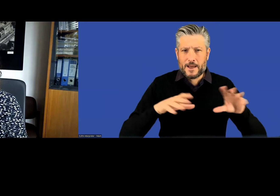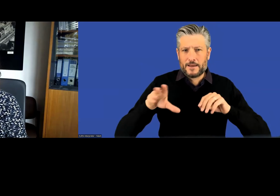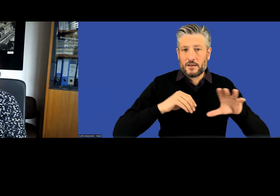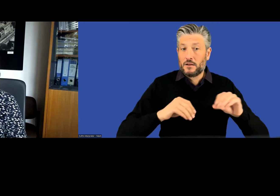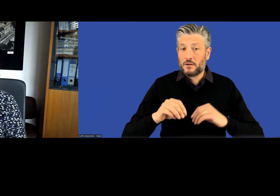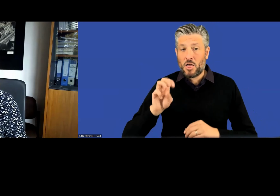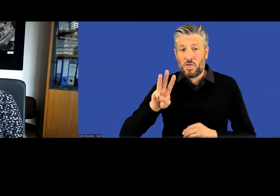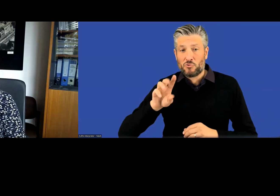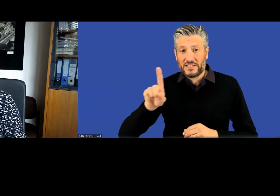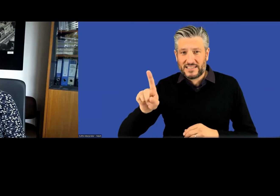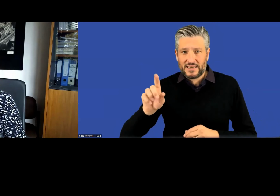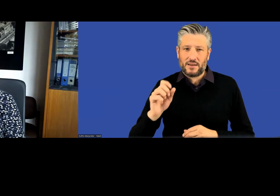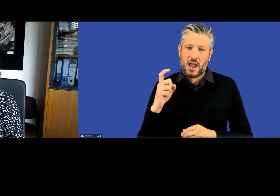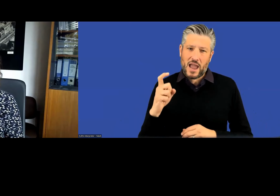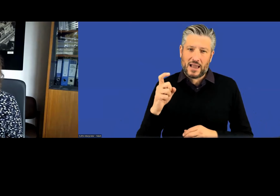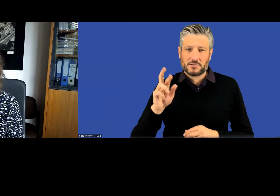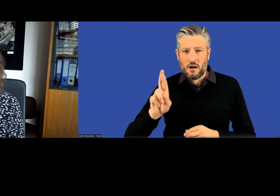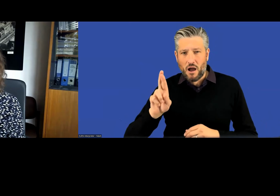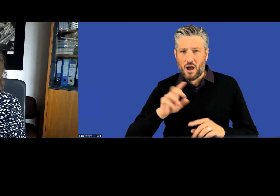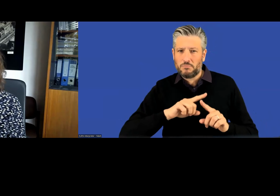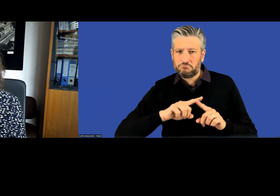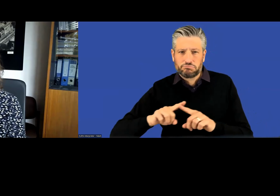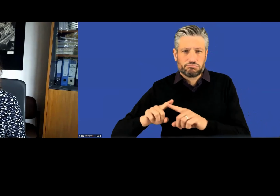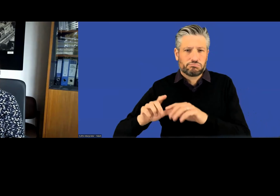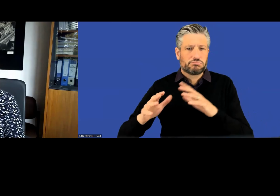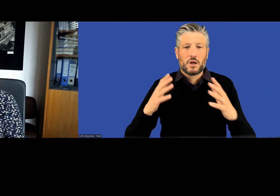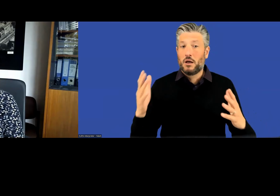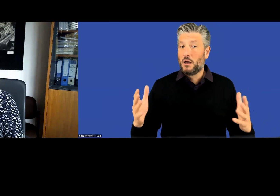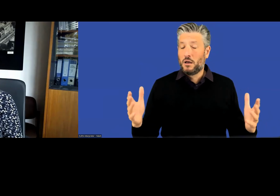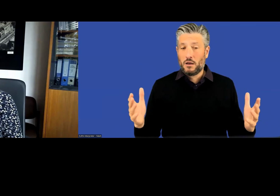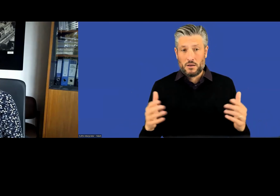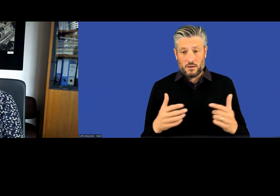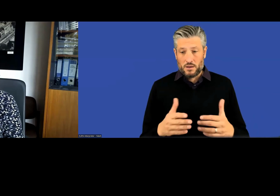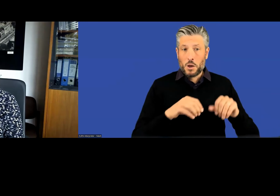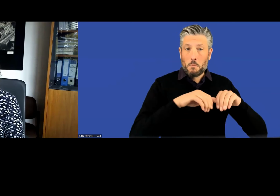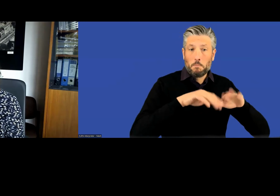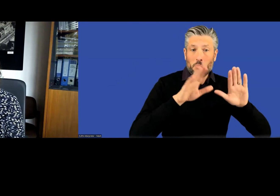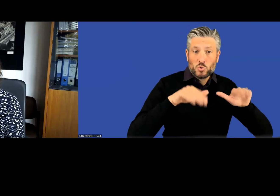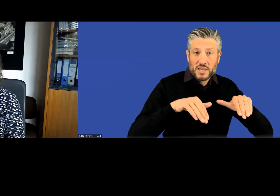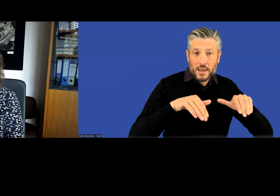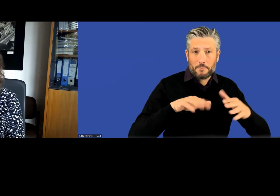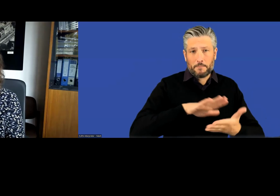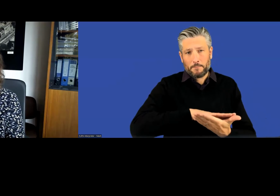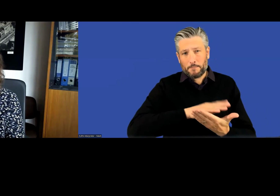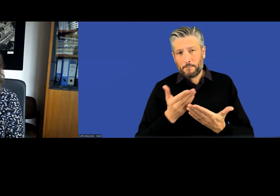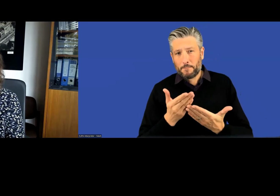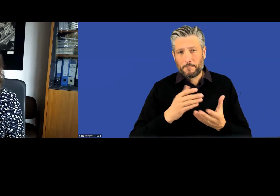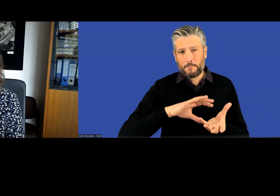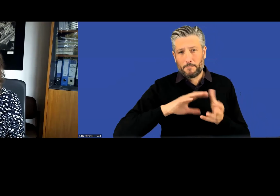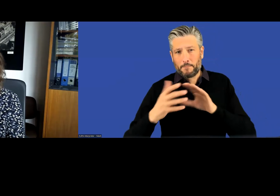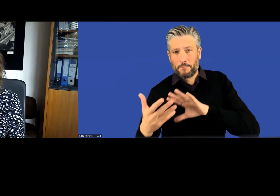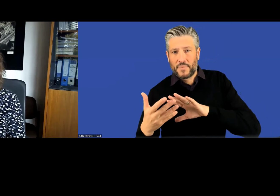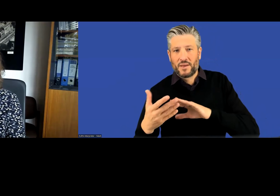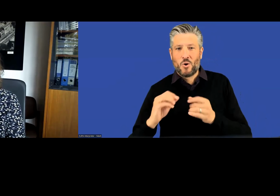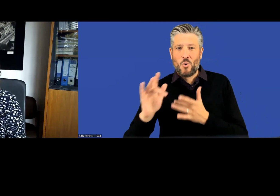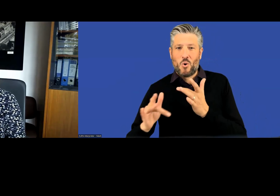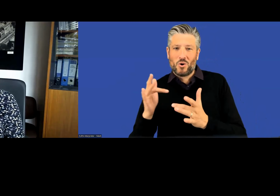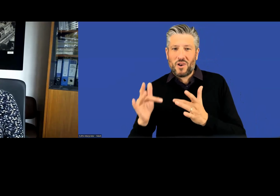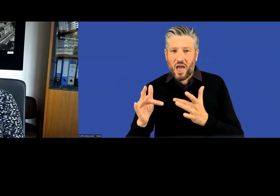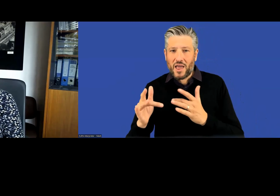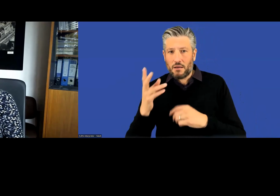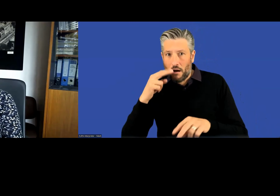cultural heritage sites to life, with virtual museums offering visitors the possibility to visit artworks in context and